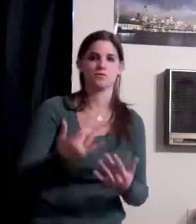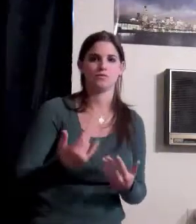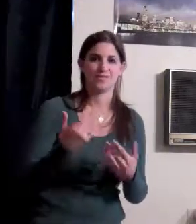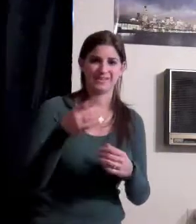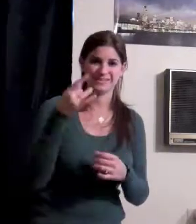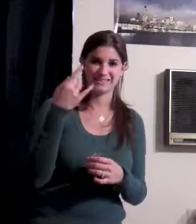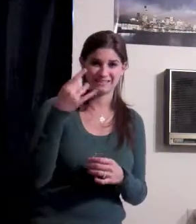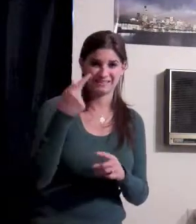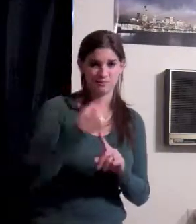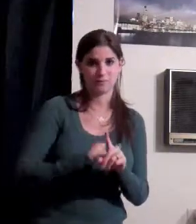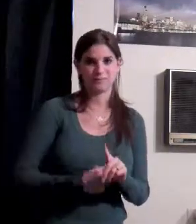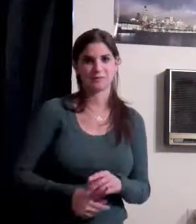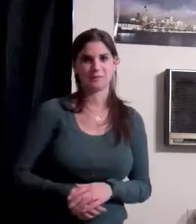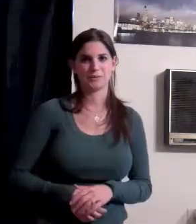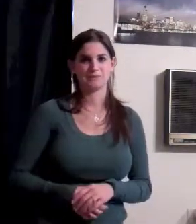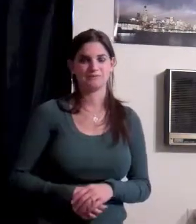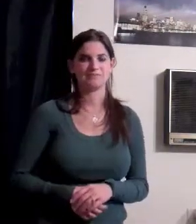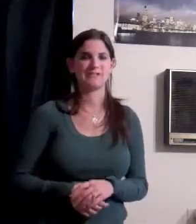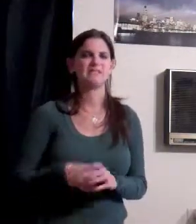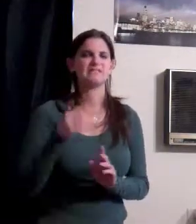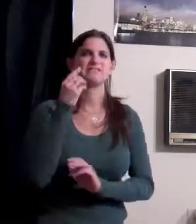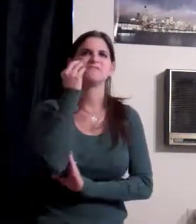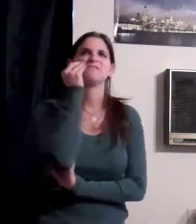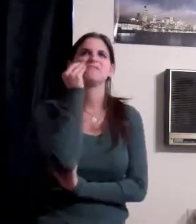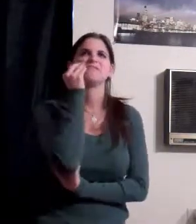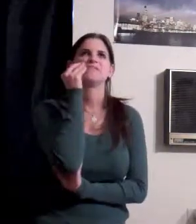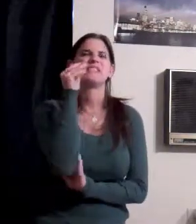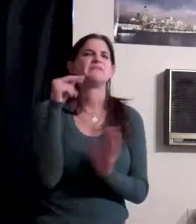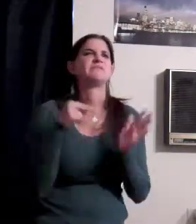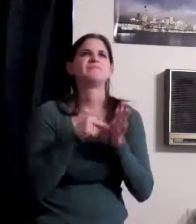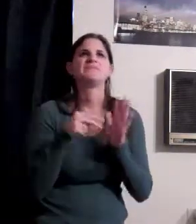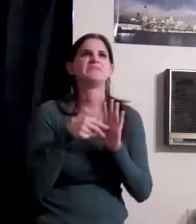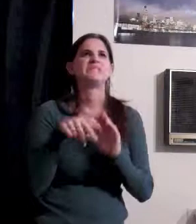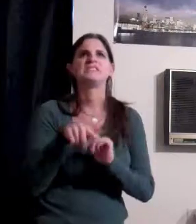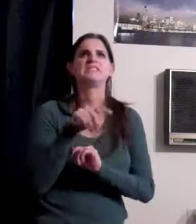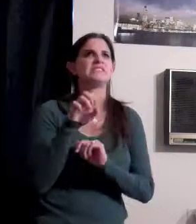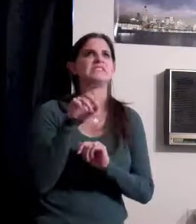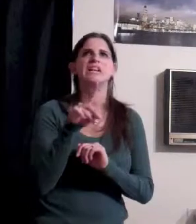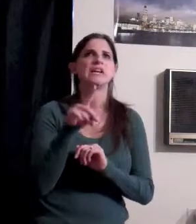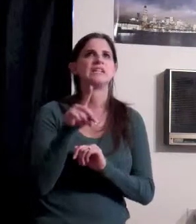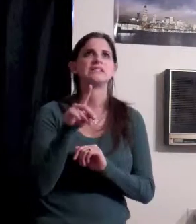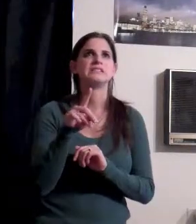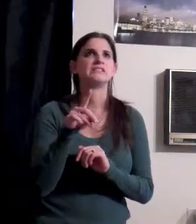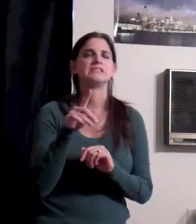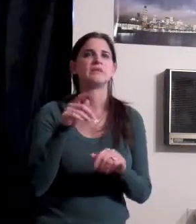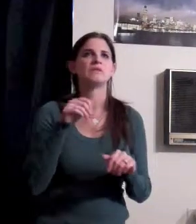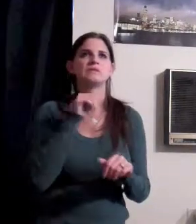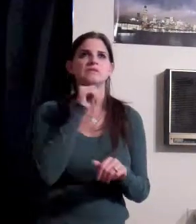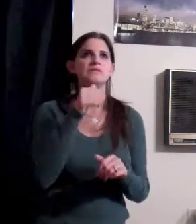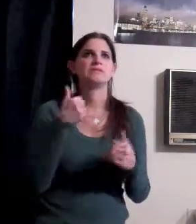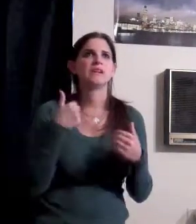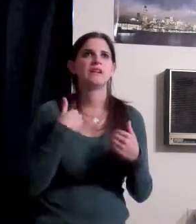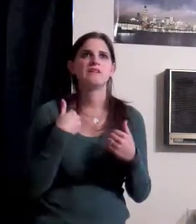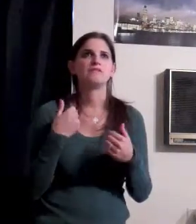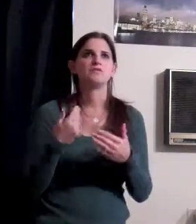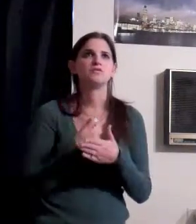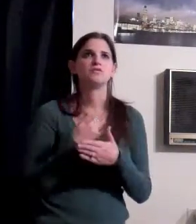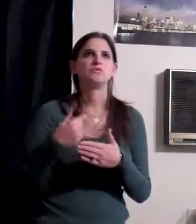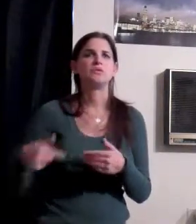about it in terms of TEDs. I wouldn't have my new hip for this TED. I wouldn't have my new hip for TED Global in Africa. I would not have my new hip for TED 2008.